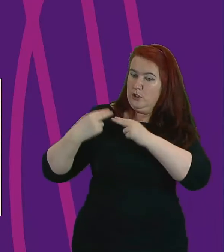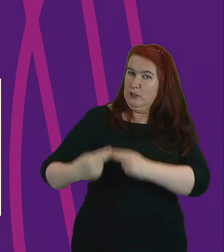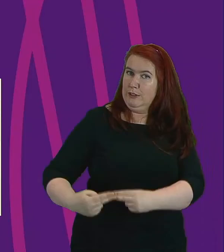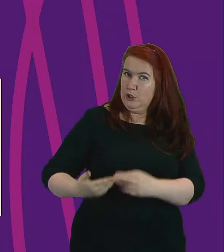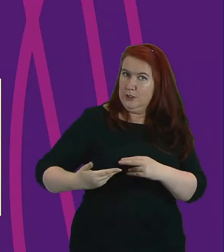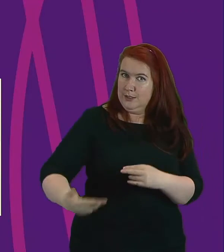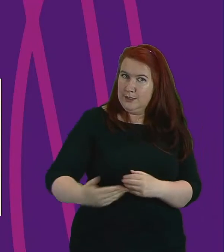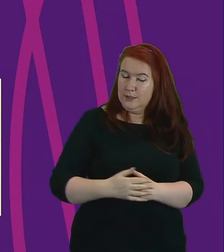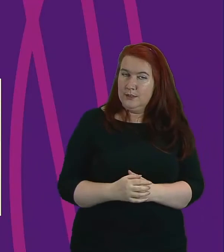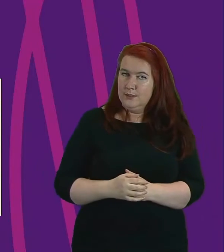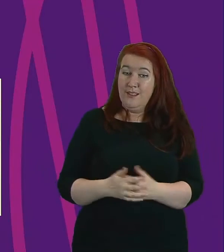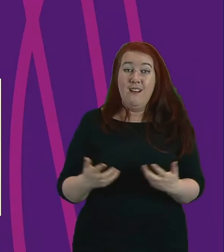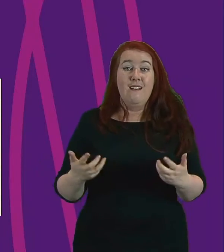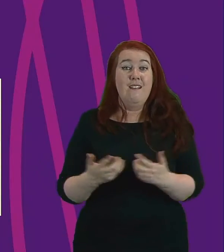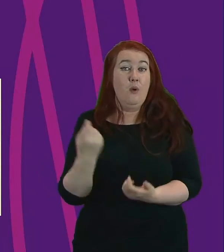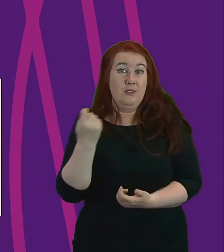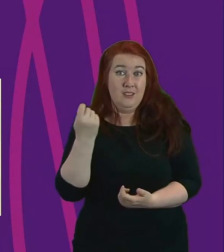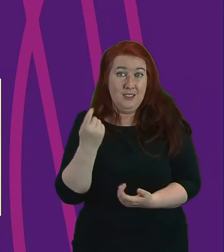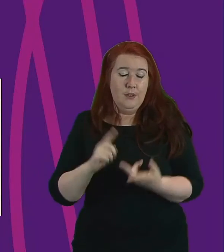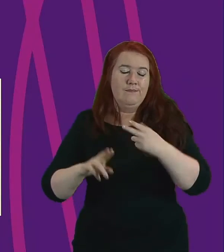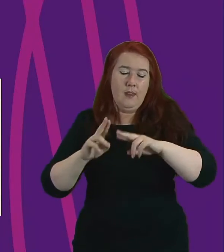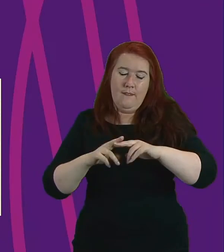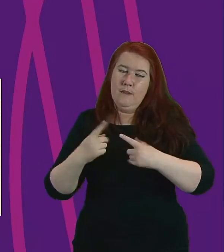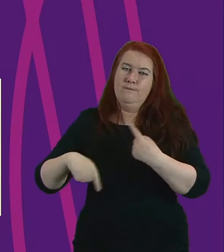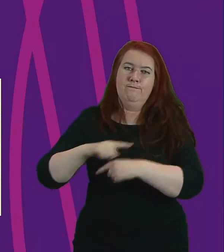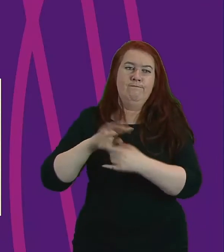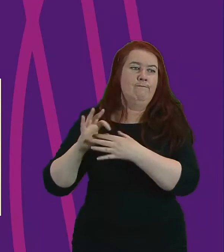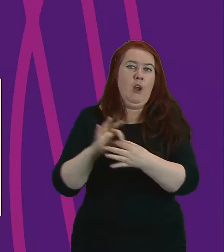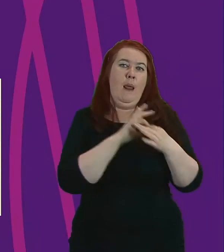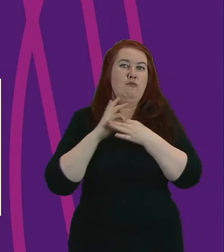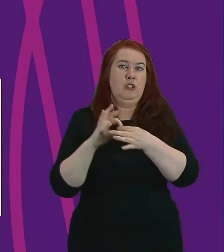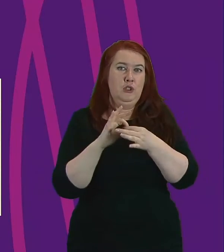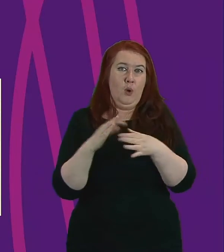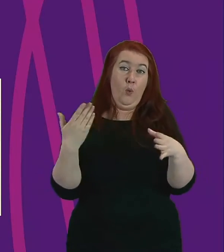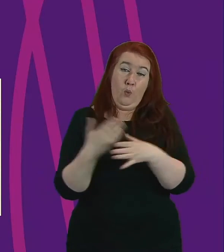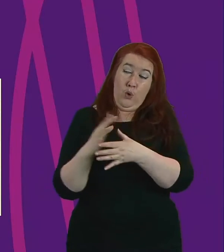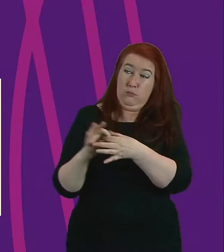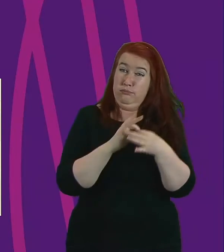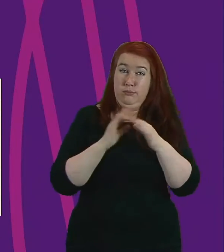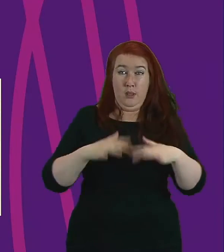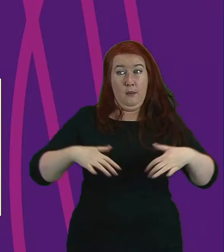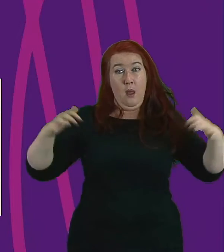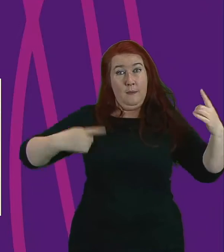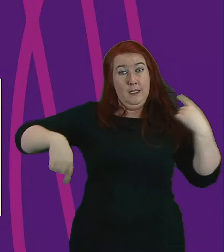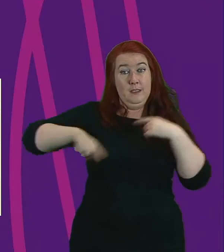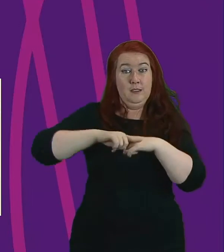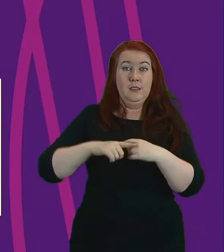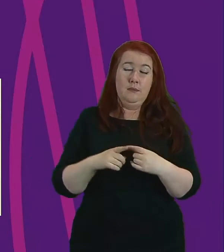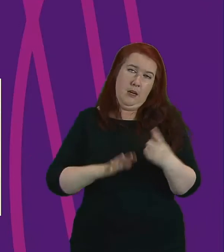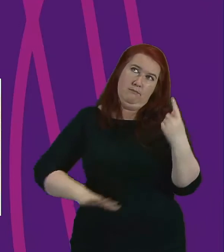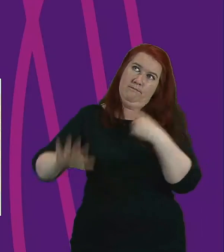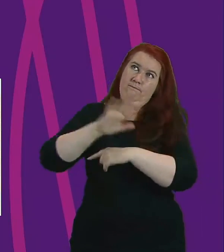succeed in that by taking a collaborative approach and working together across this chamber and across our